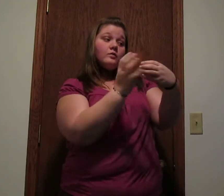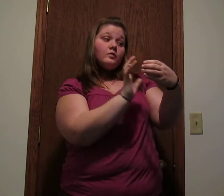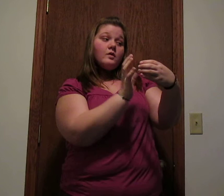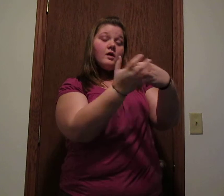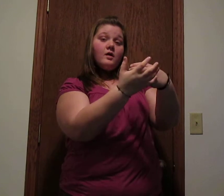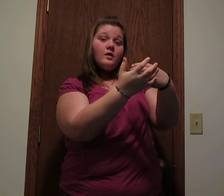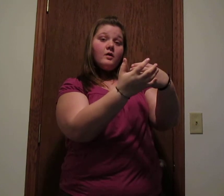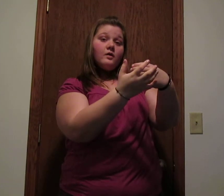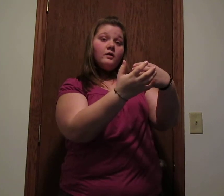can